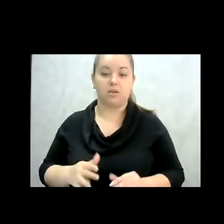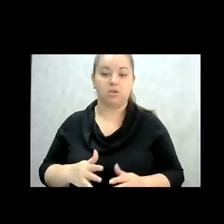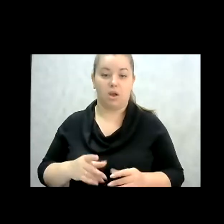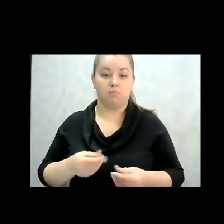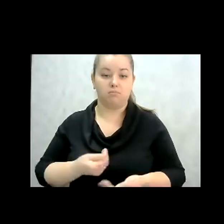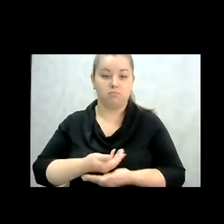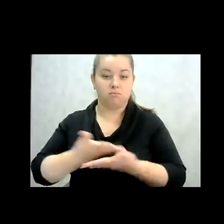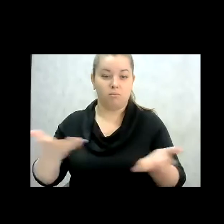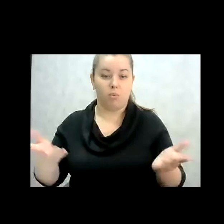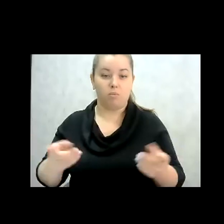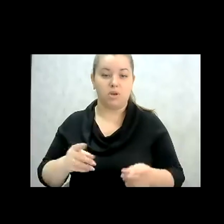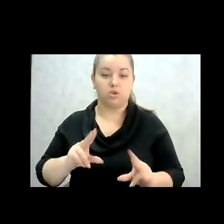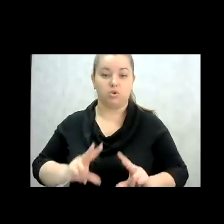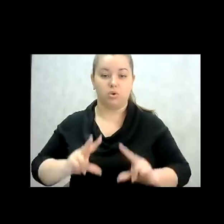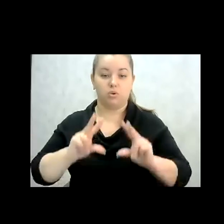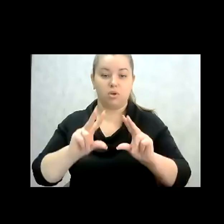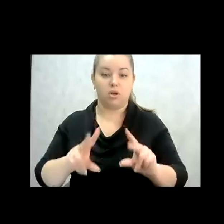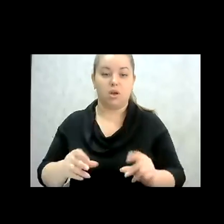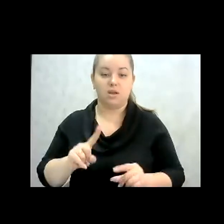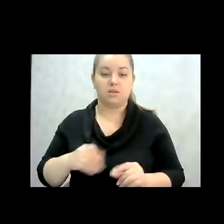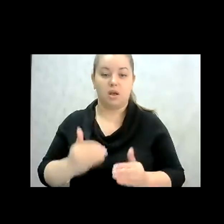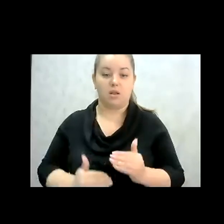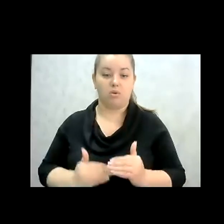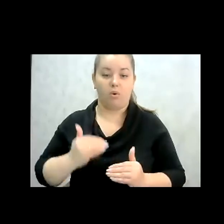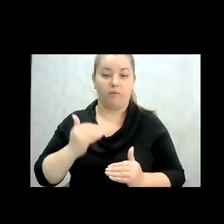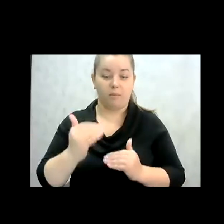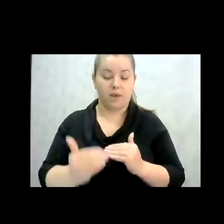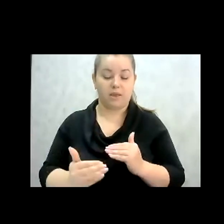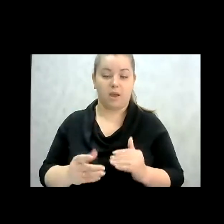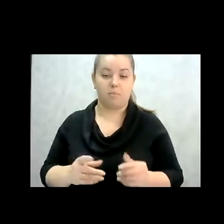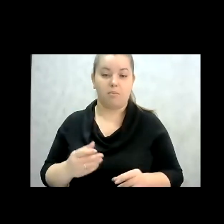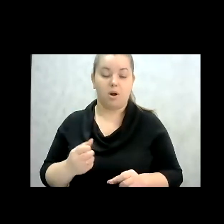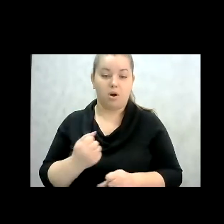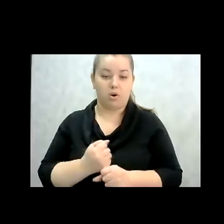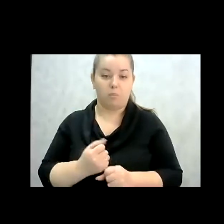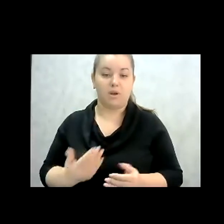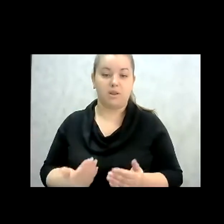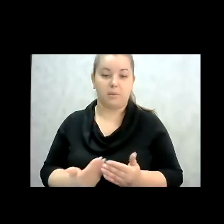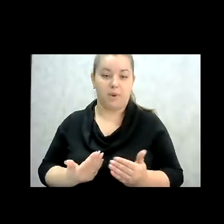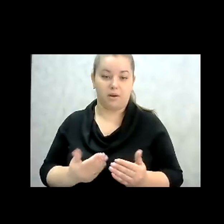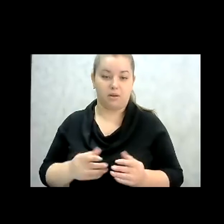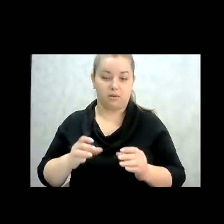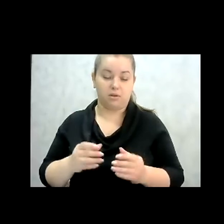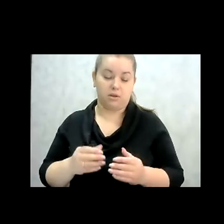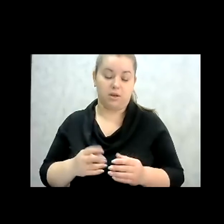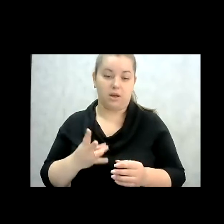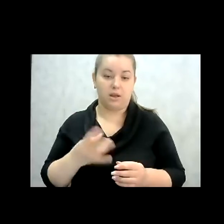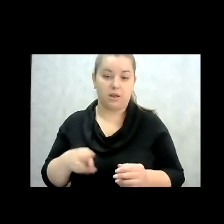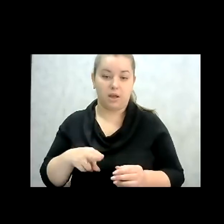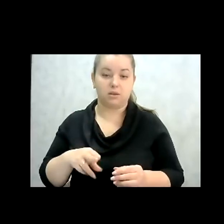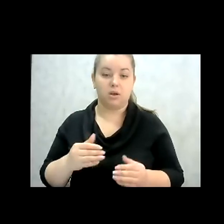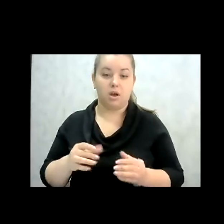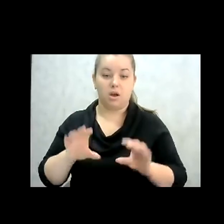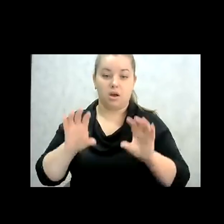the parliament majority made public promises about the new stage of law drafting.